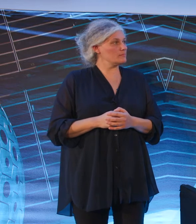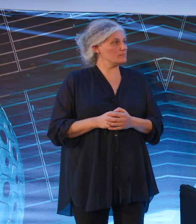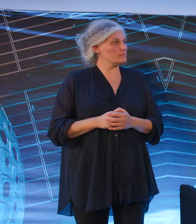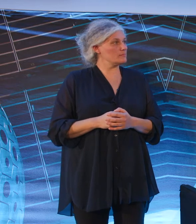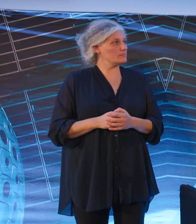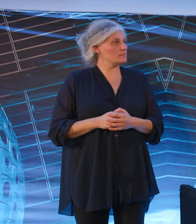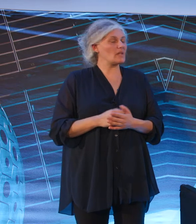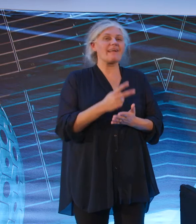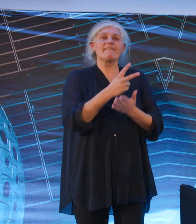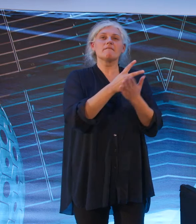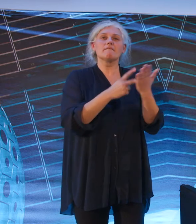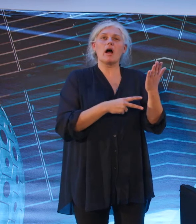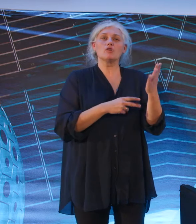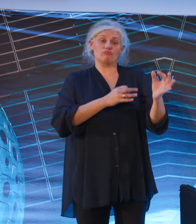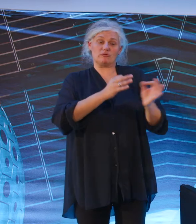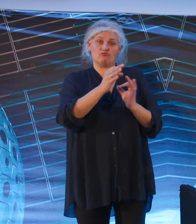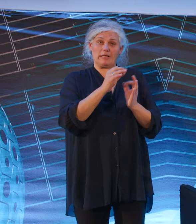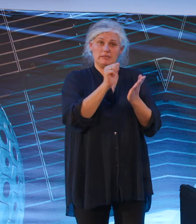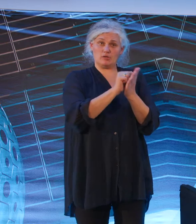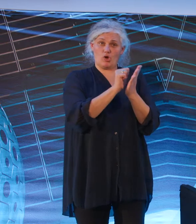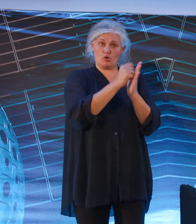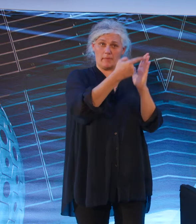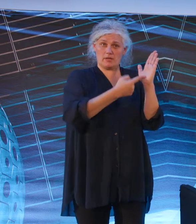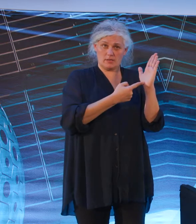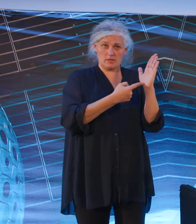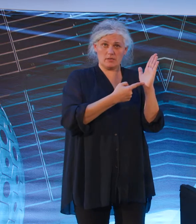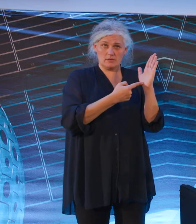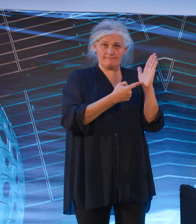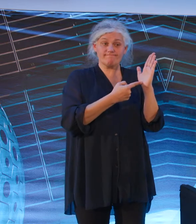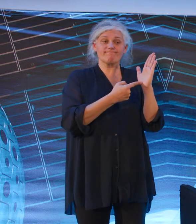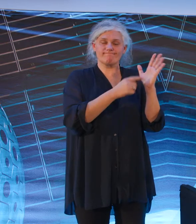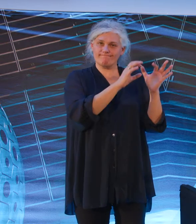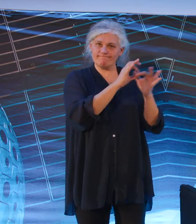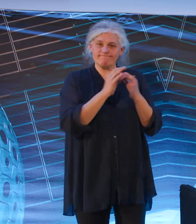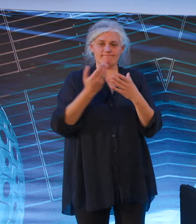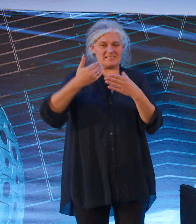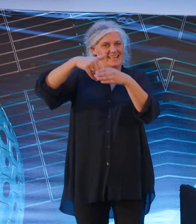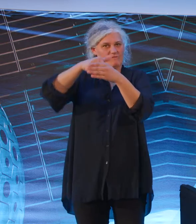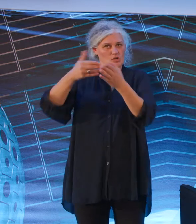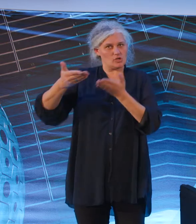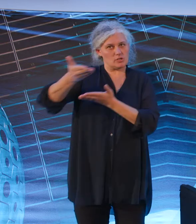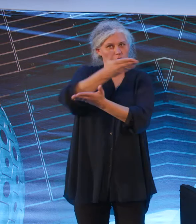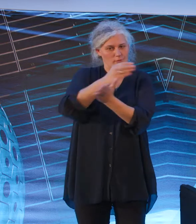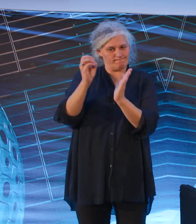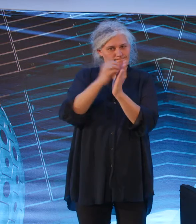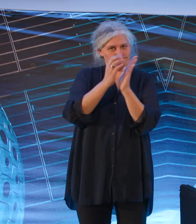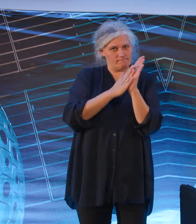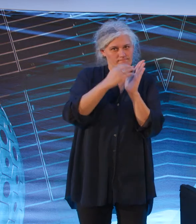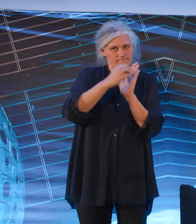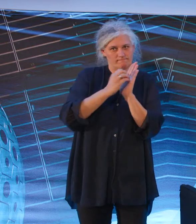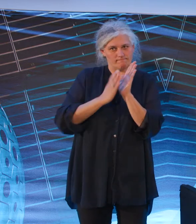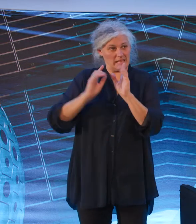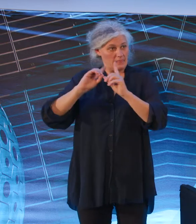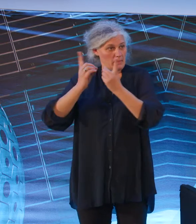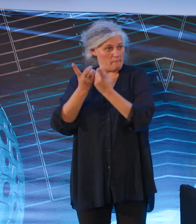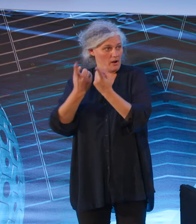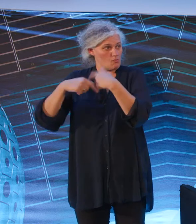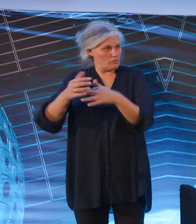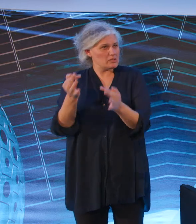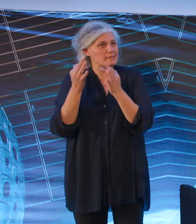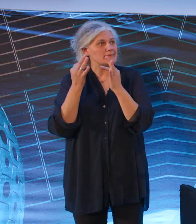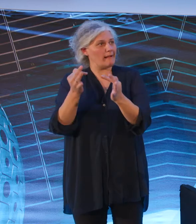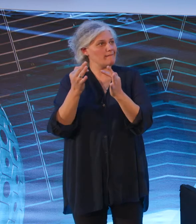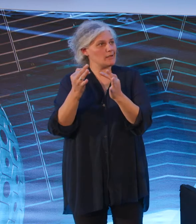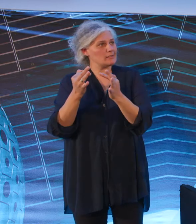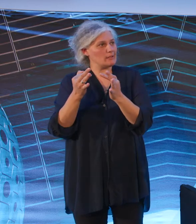So much of the value in a strategy document lies in the engagement and the discussion that goes into it. And in the department, we are certainly